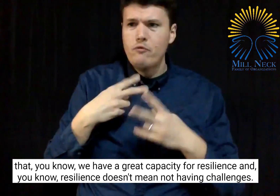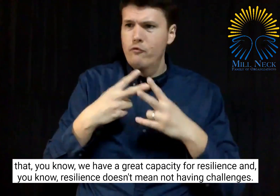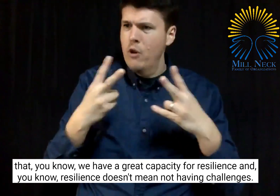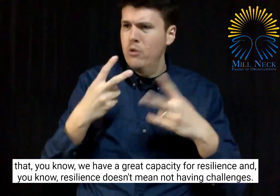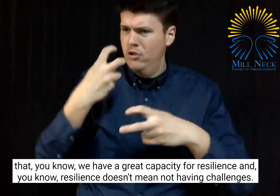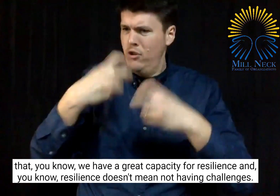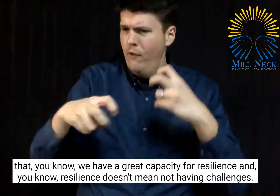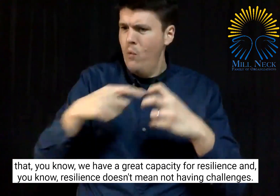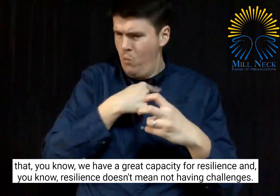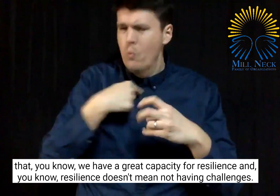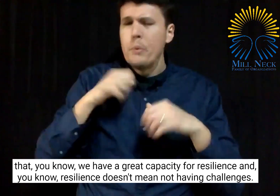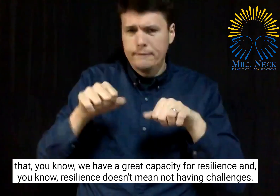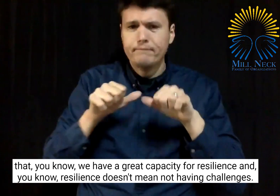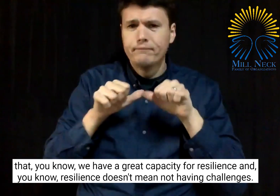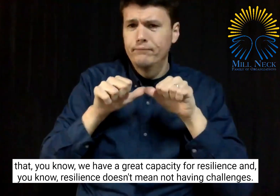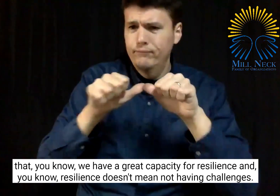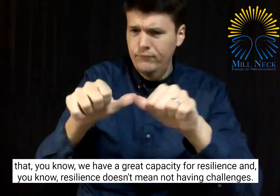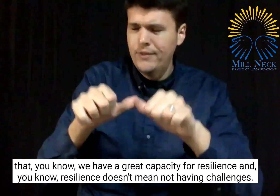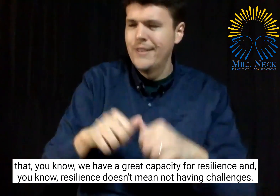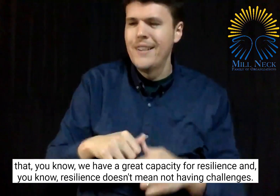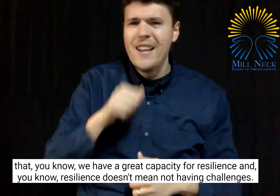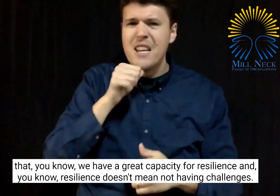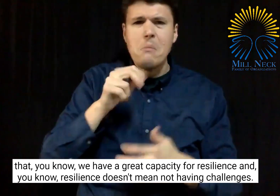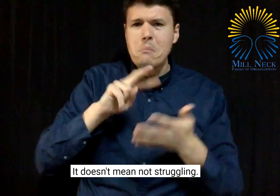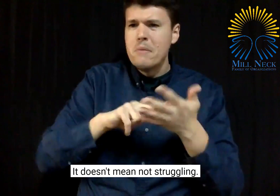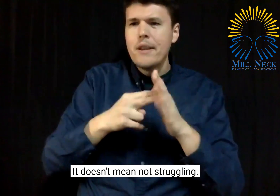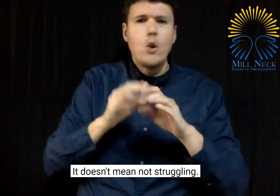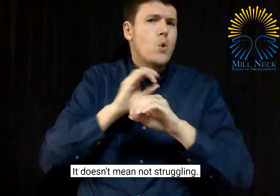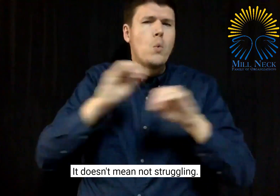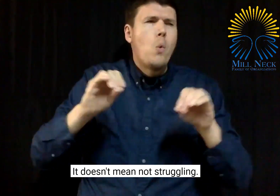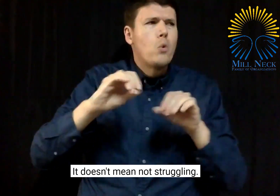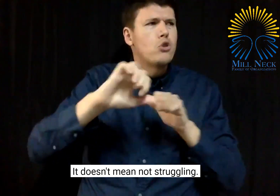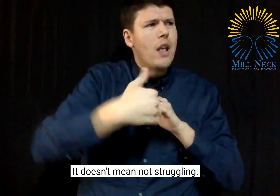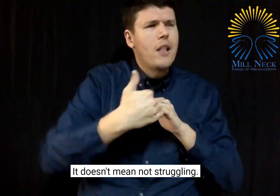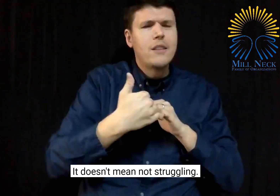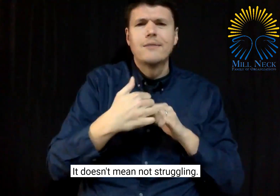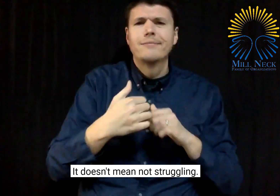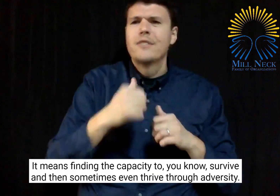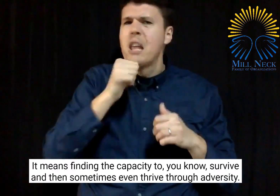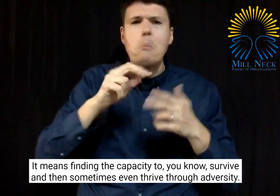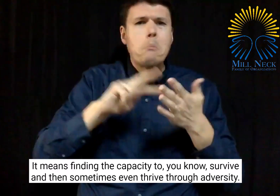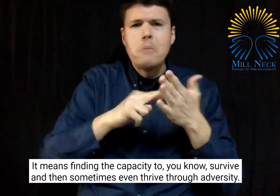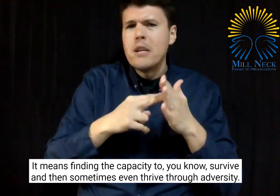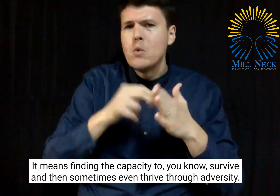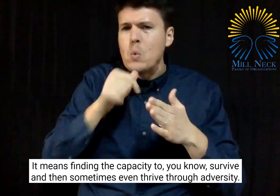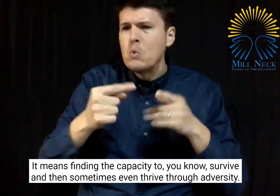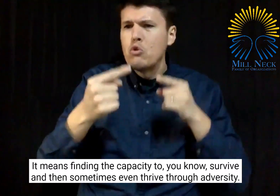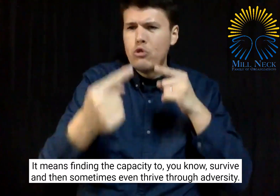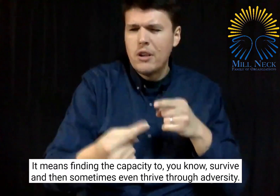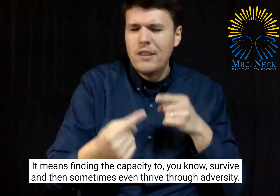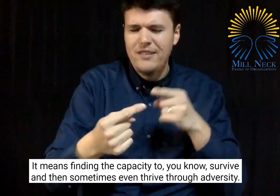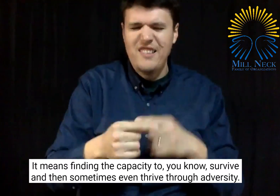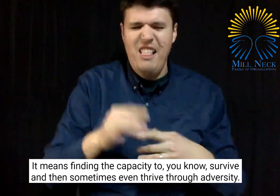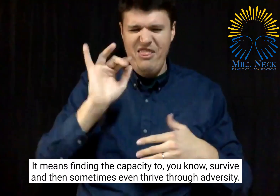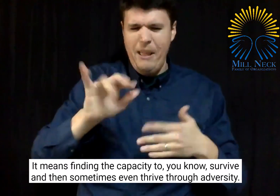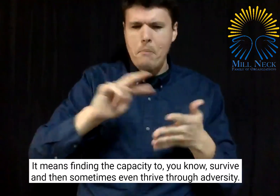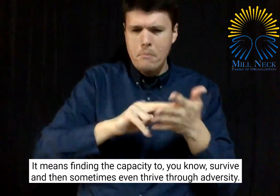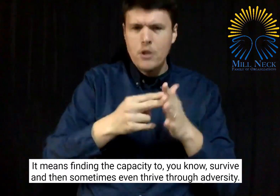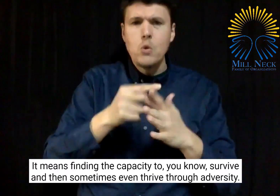And, resilience doesn't mean not having challenges. It doesn't mean not struggling. It means finding the capacity to, survive and